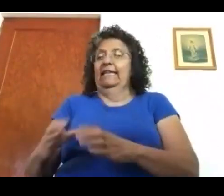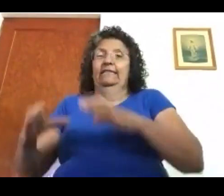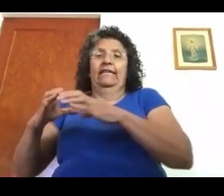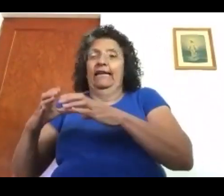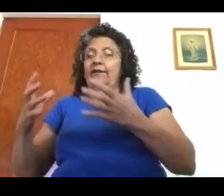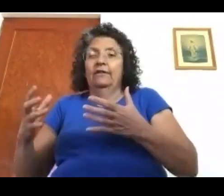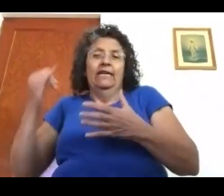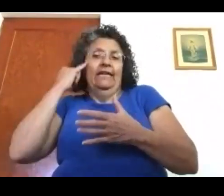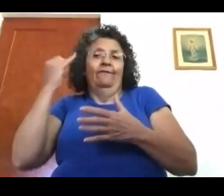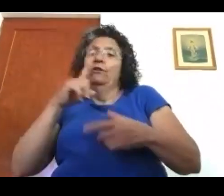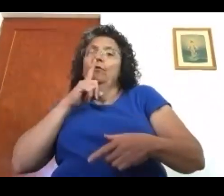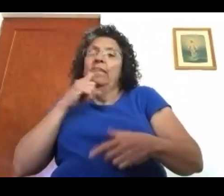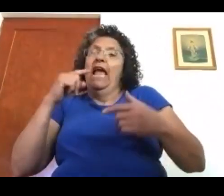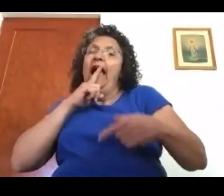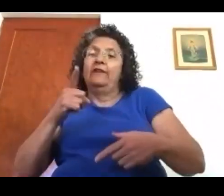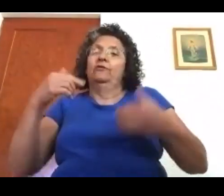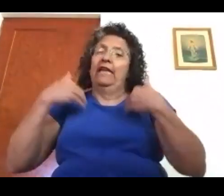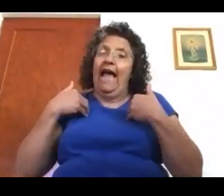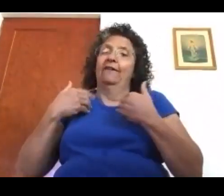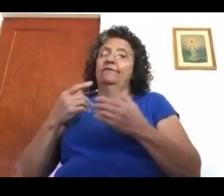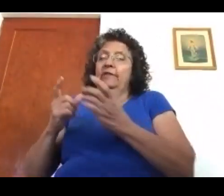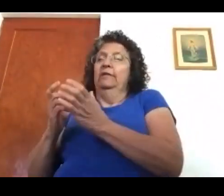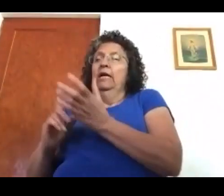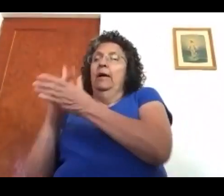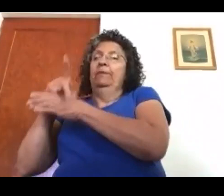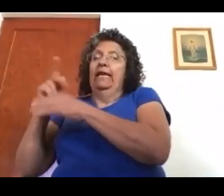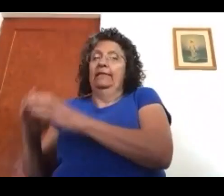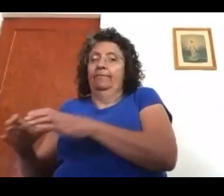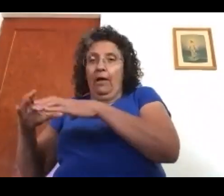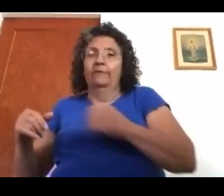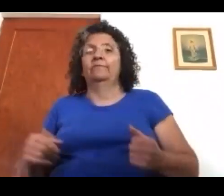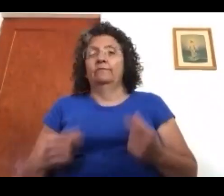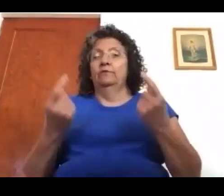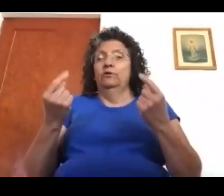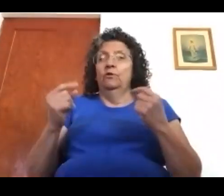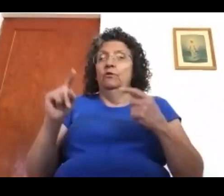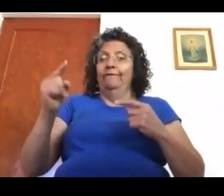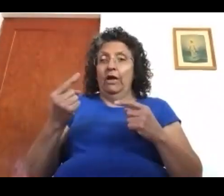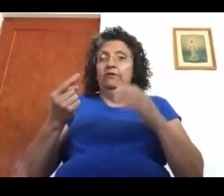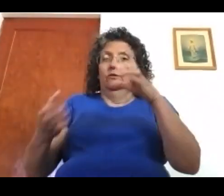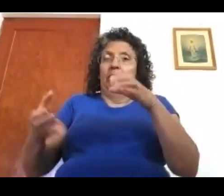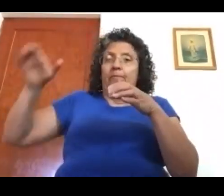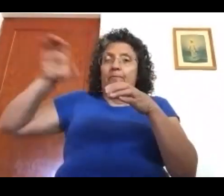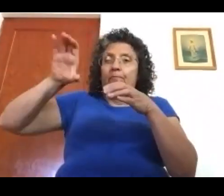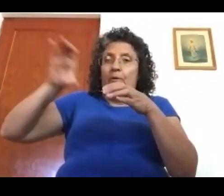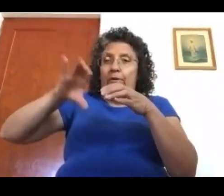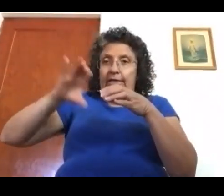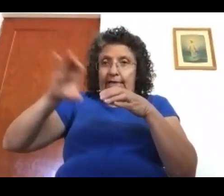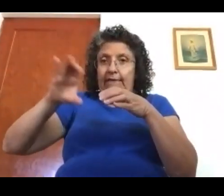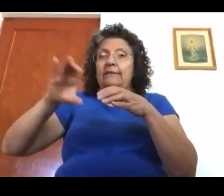don't have one. So I'm going to first pour some soil in.